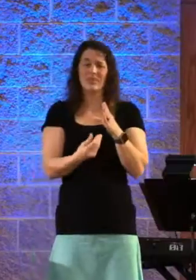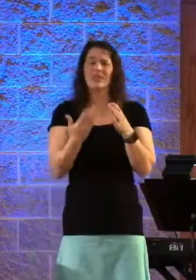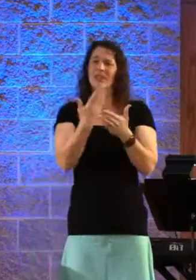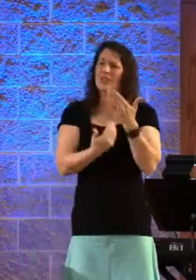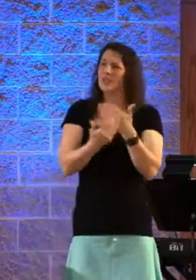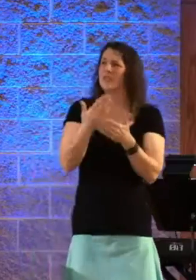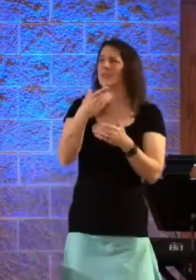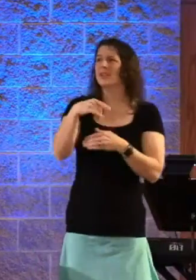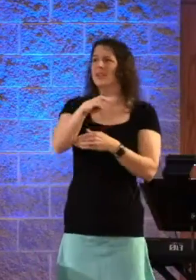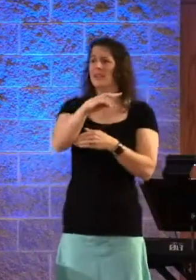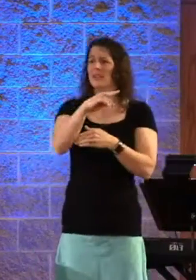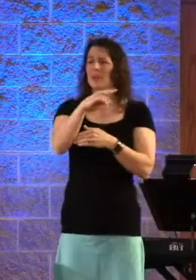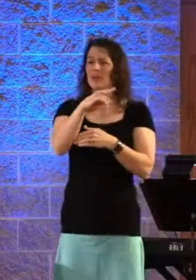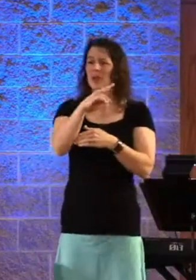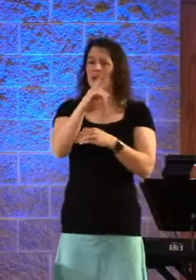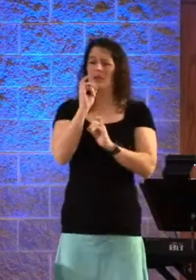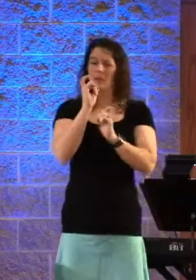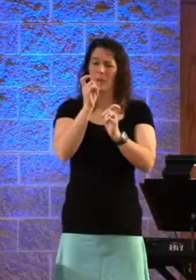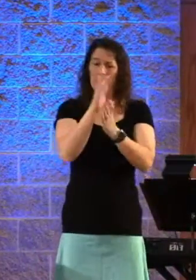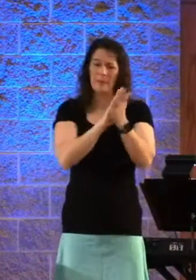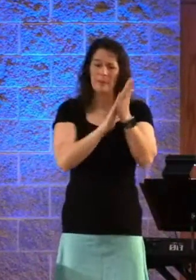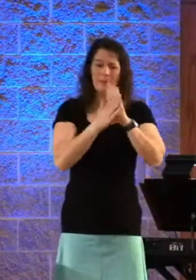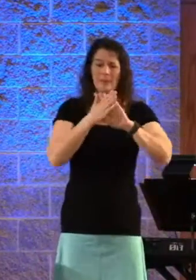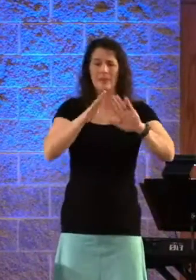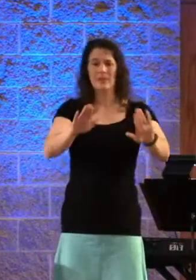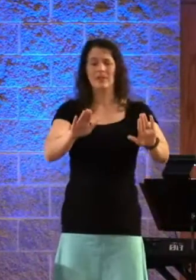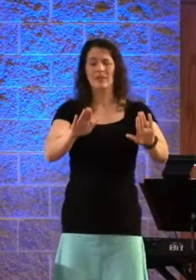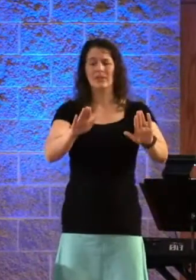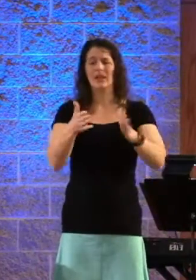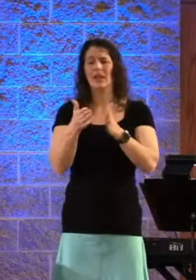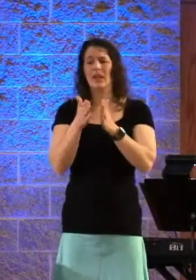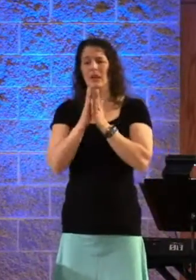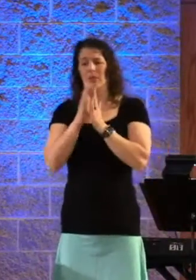And Lord, I pray for the family and the friends of Lily.